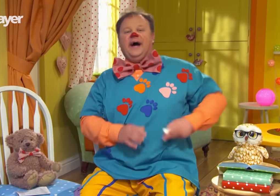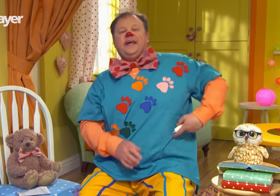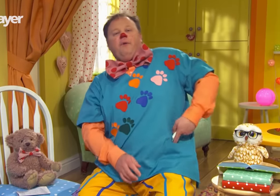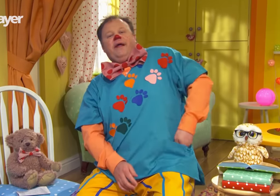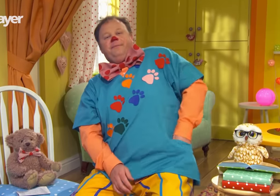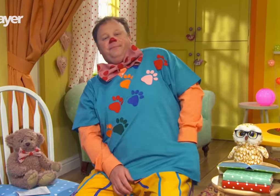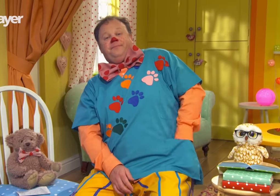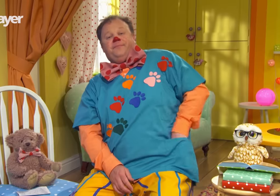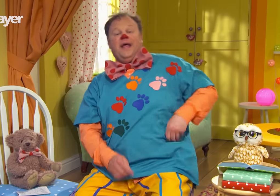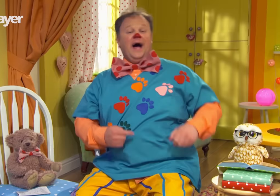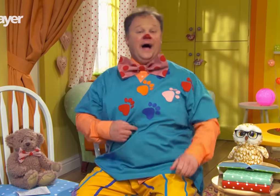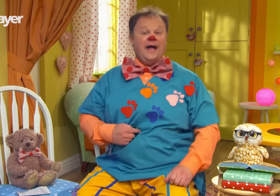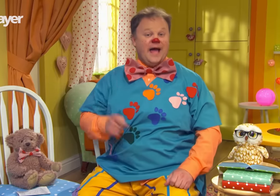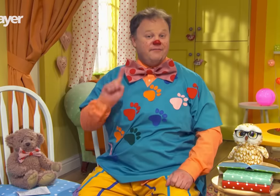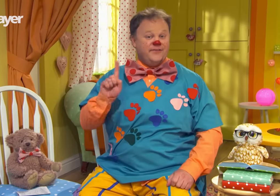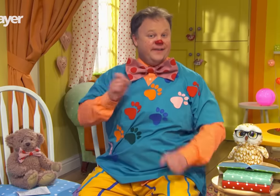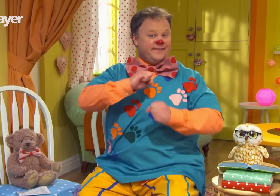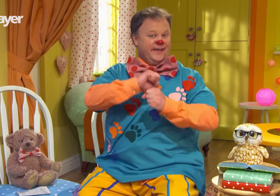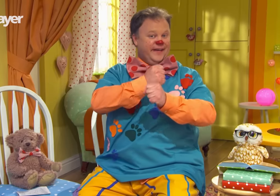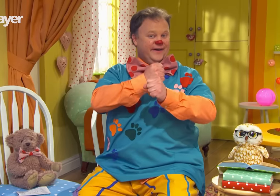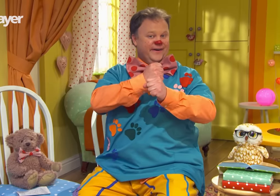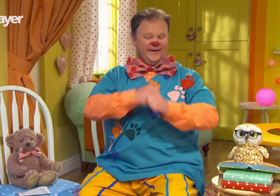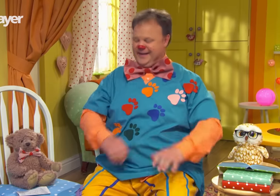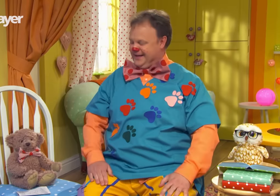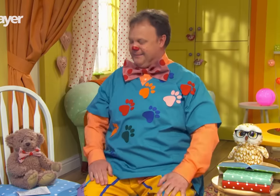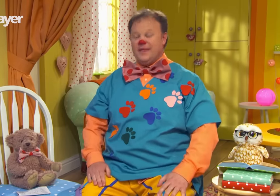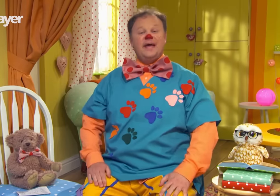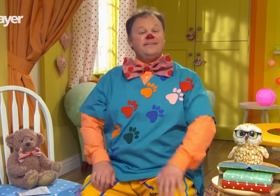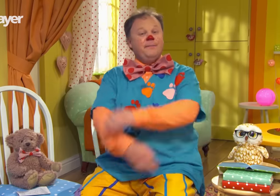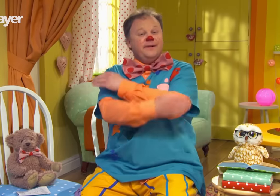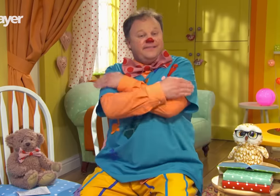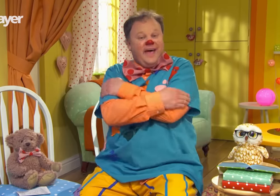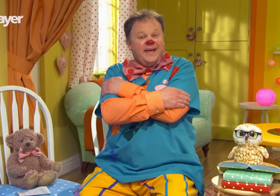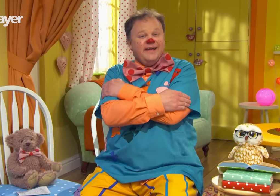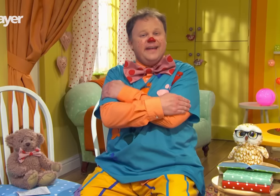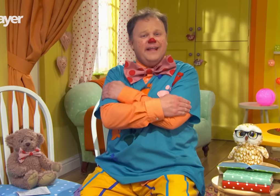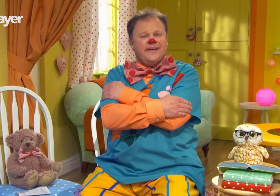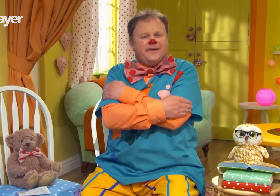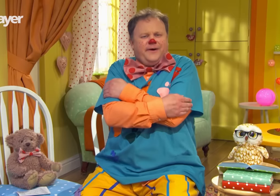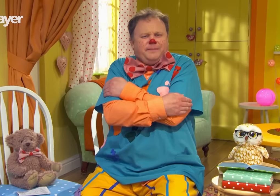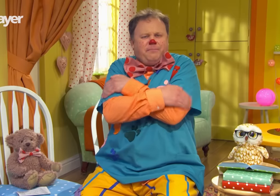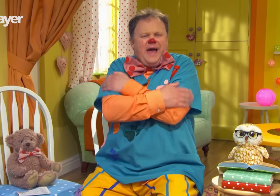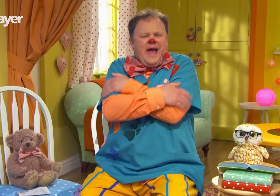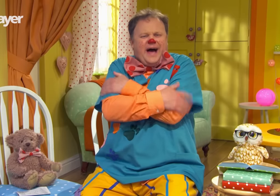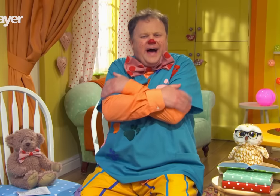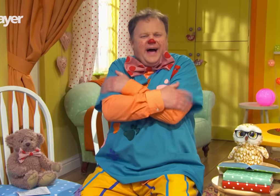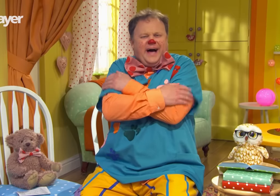Don't worry. I have just the cure. Tumble Ted needs a good bear